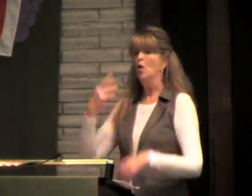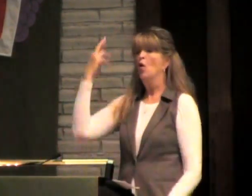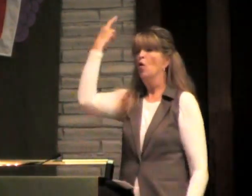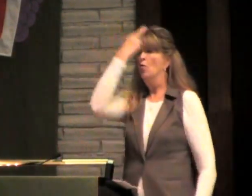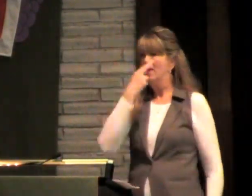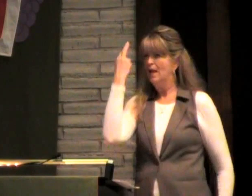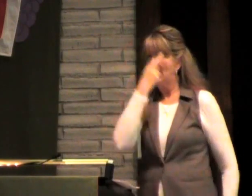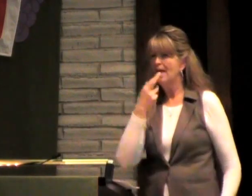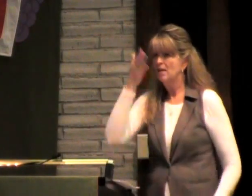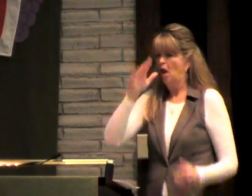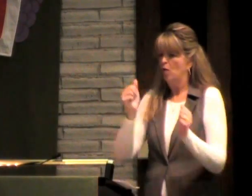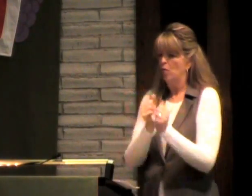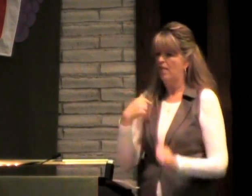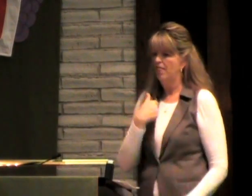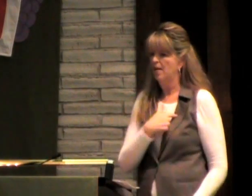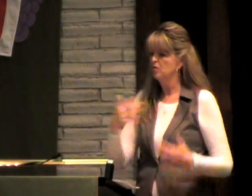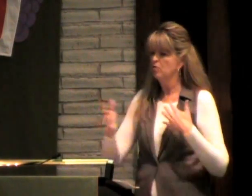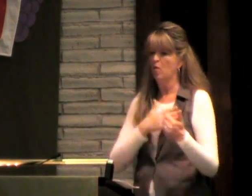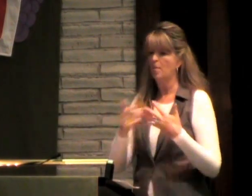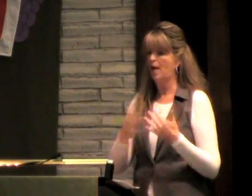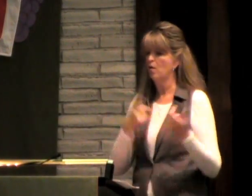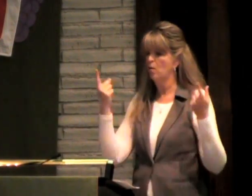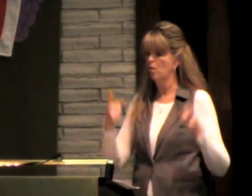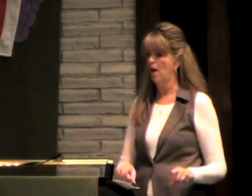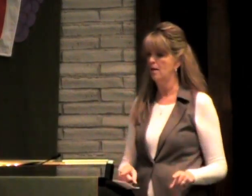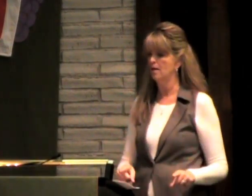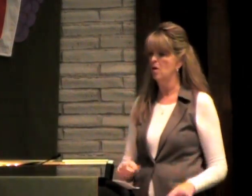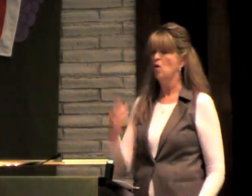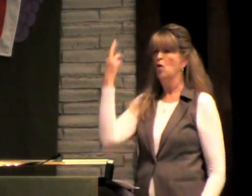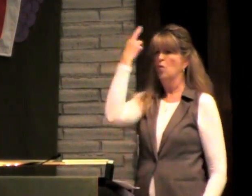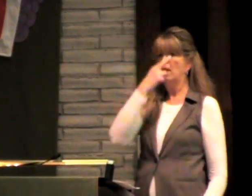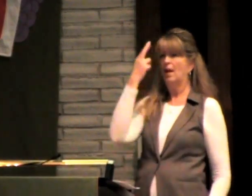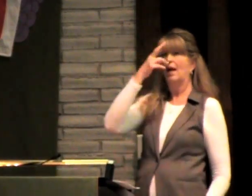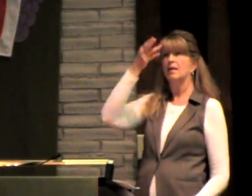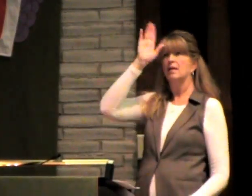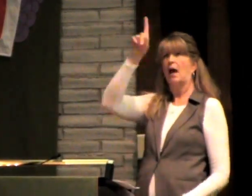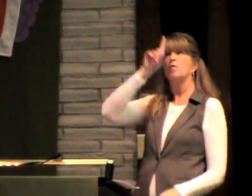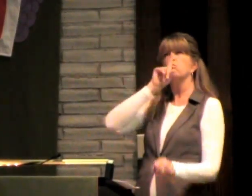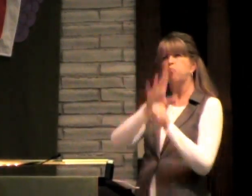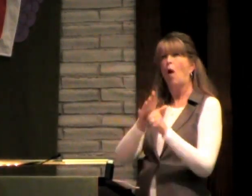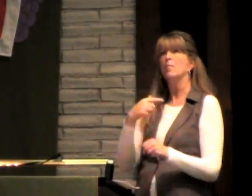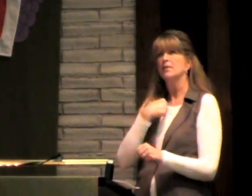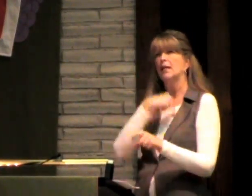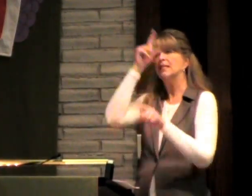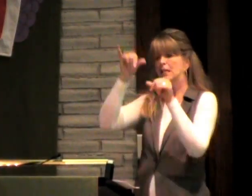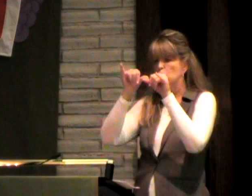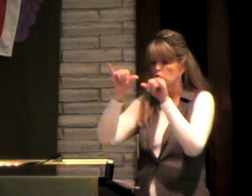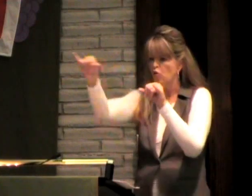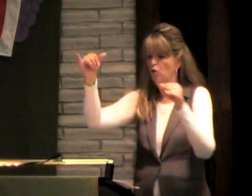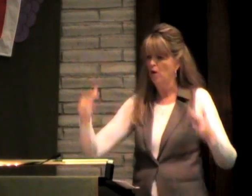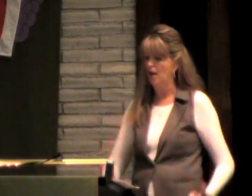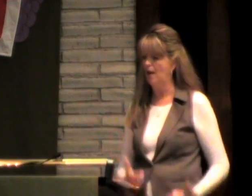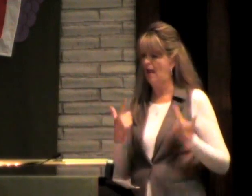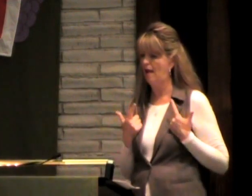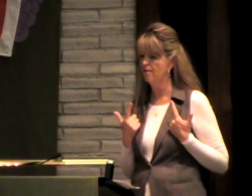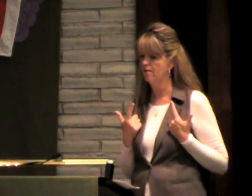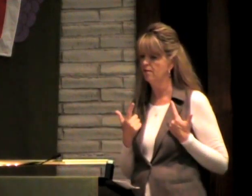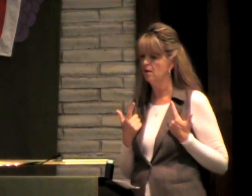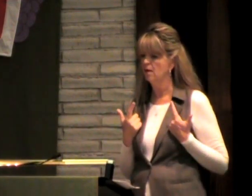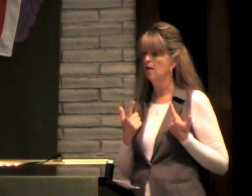exciting? That's so exciting to know that we've got that and to realize God is with us no matter what happens, that God has promised us